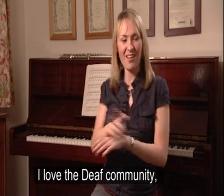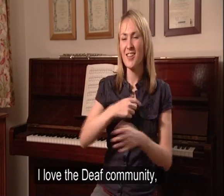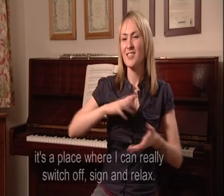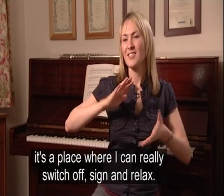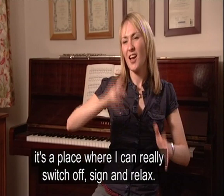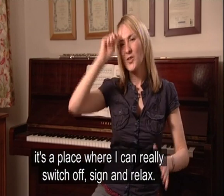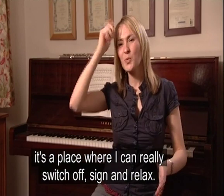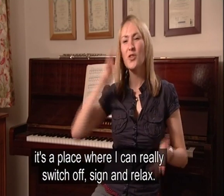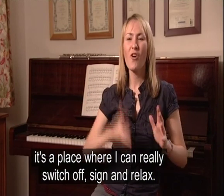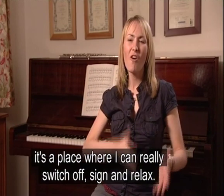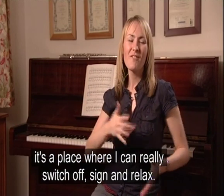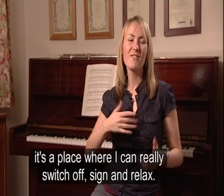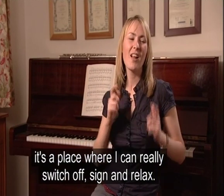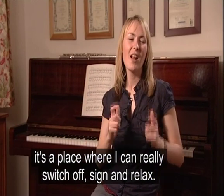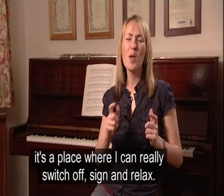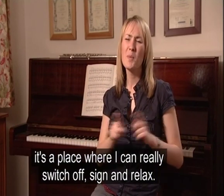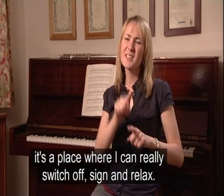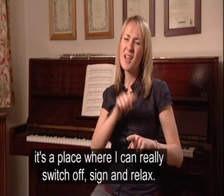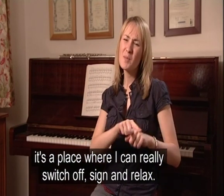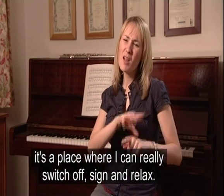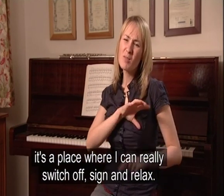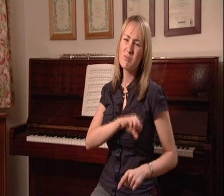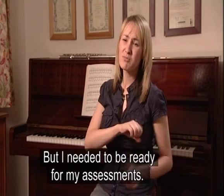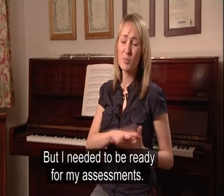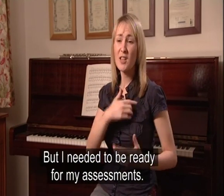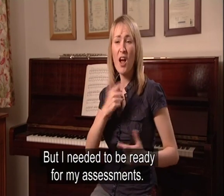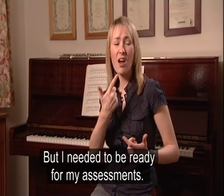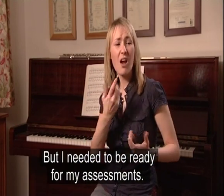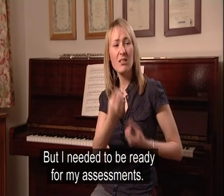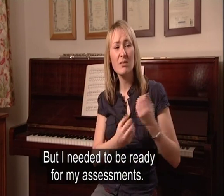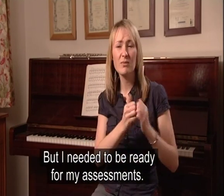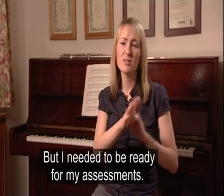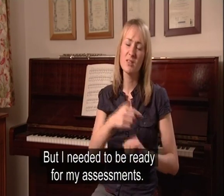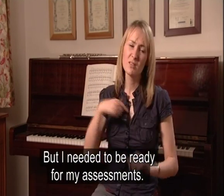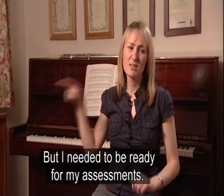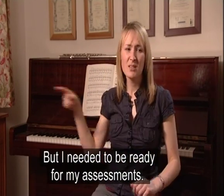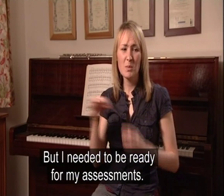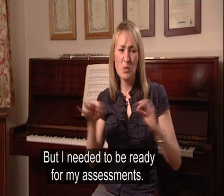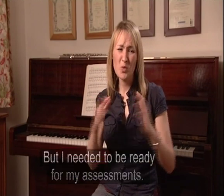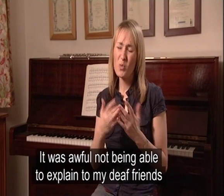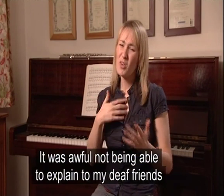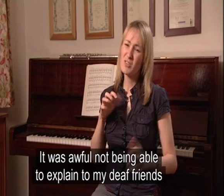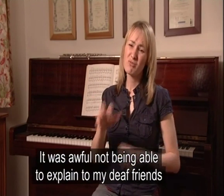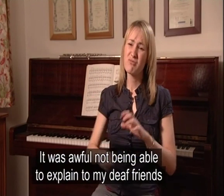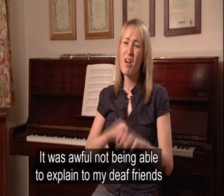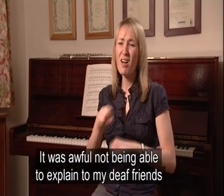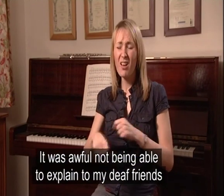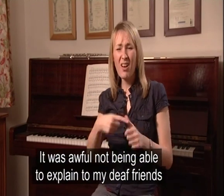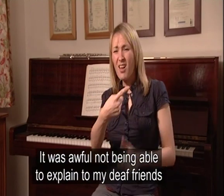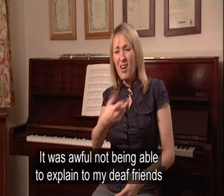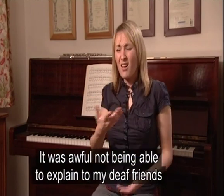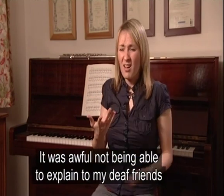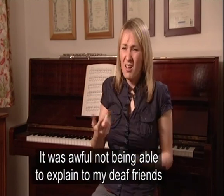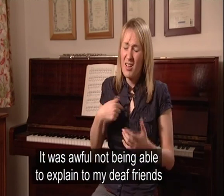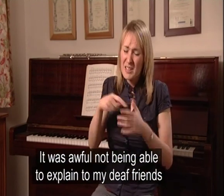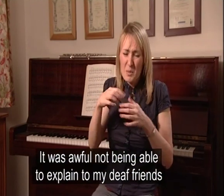place where I can really switch off, stand and relax, but I need to be ready for my assessment. It was awful not being able to explain